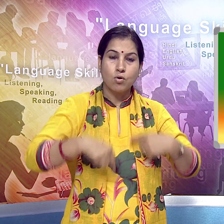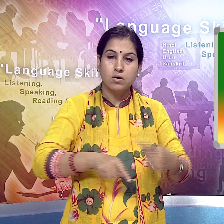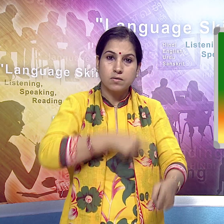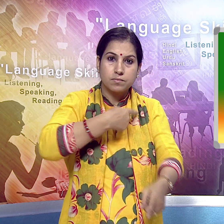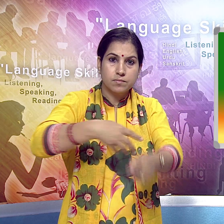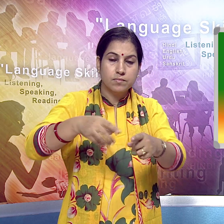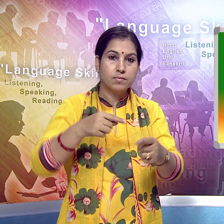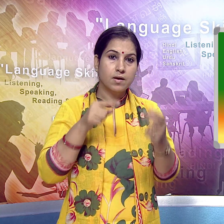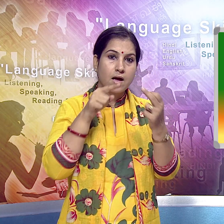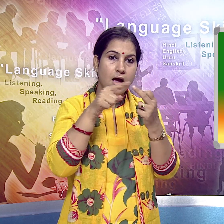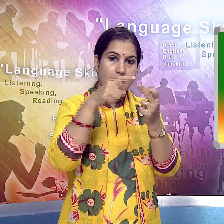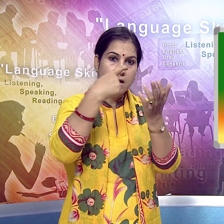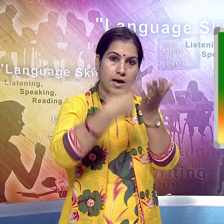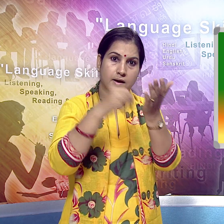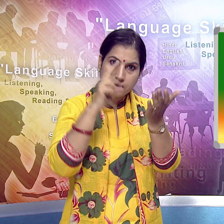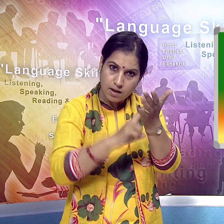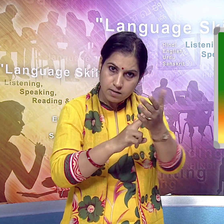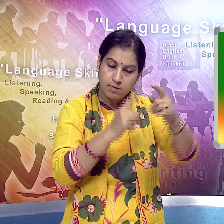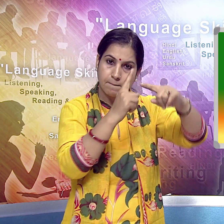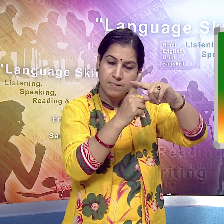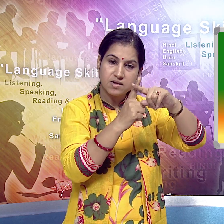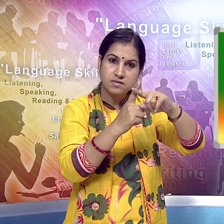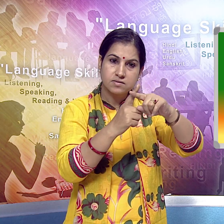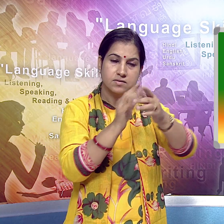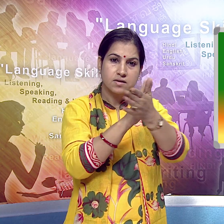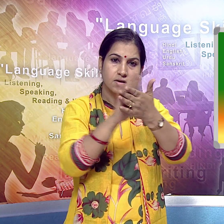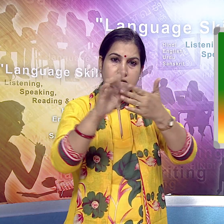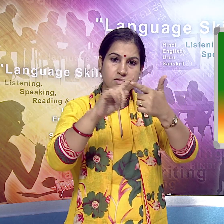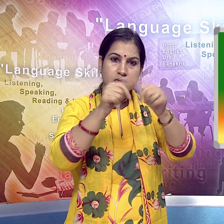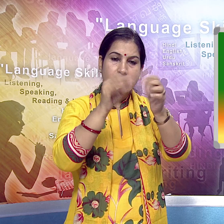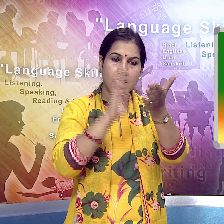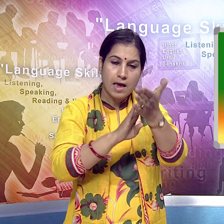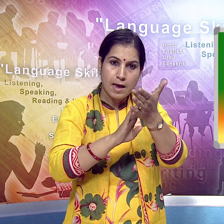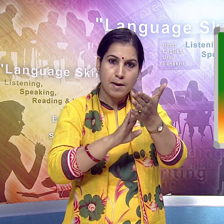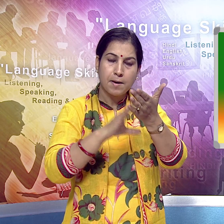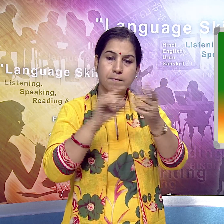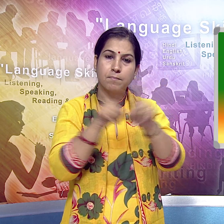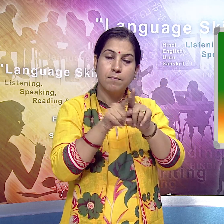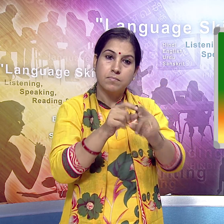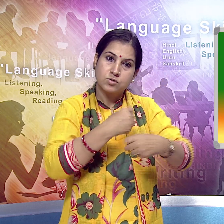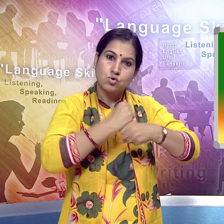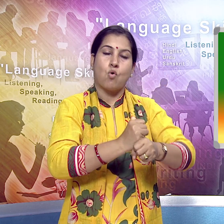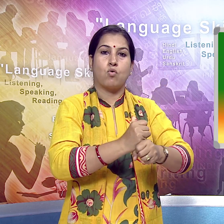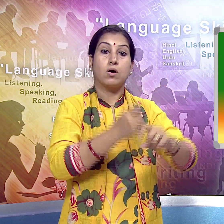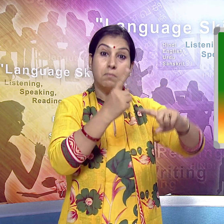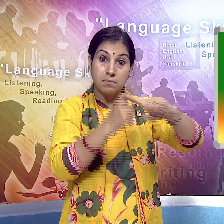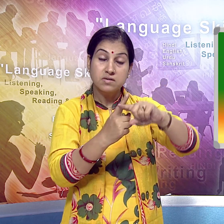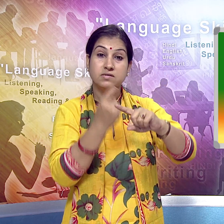Vitamin C is also necessary to use the iron and hemoglobin and making our teeth